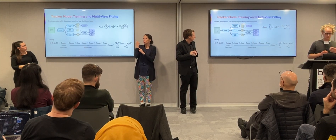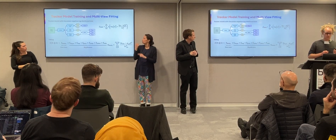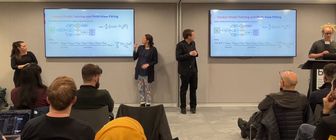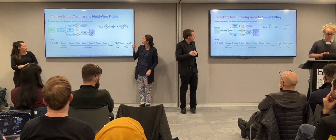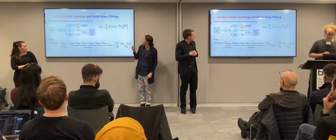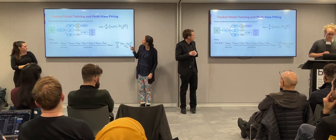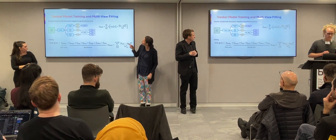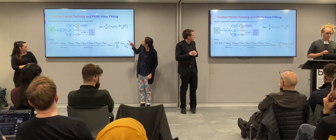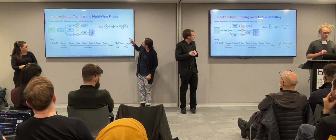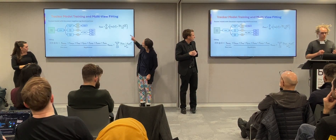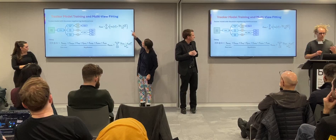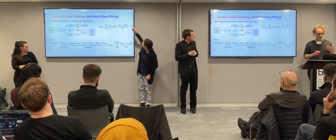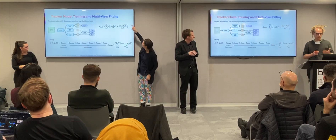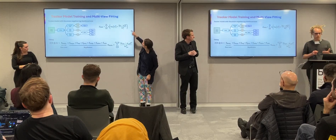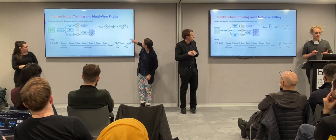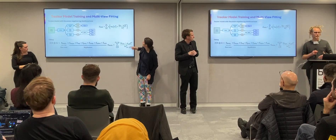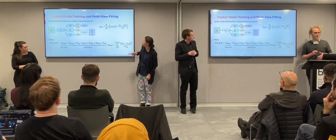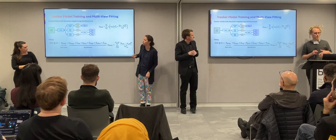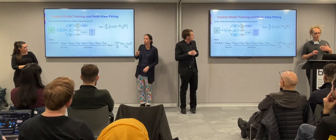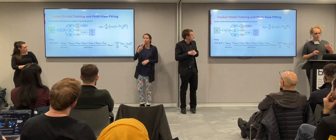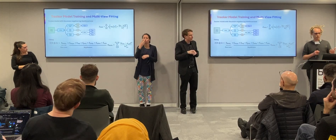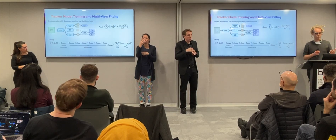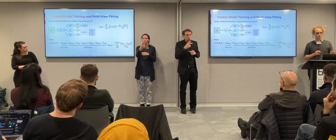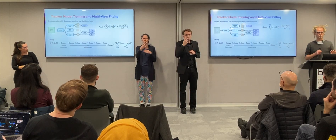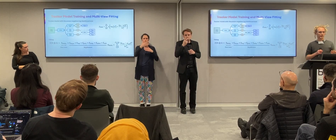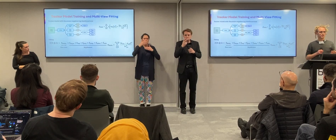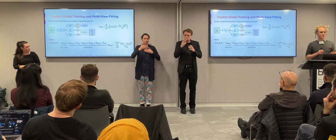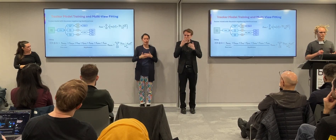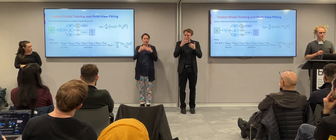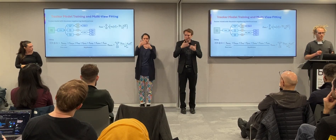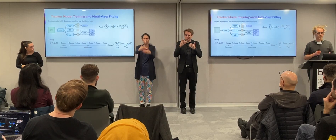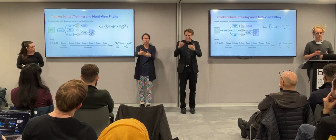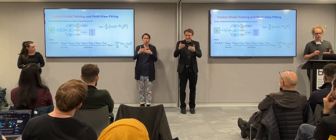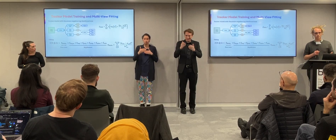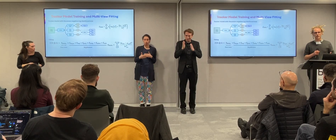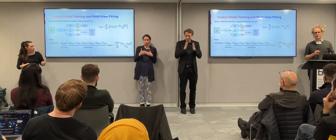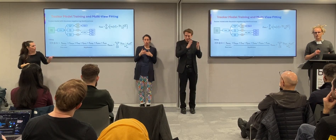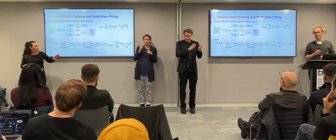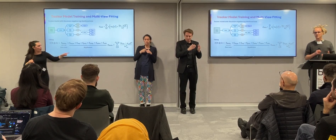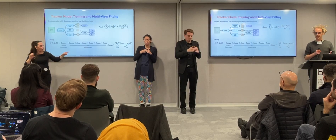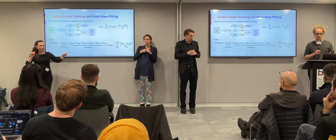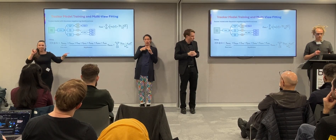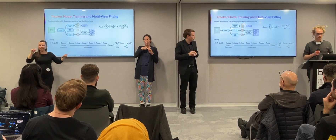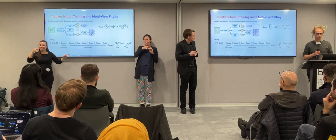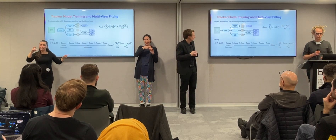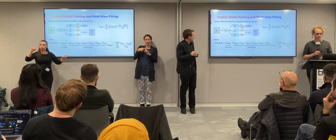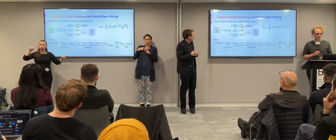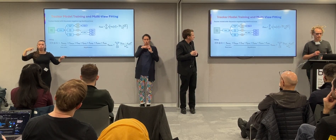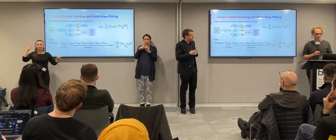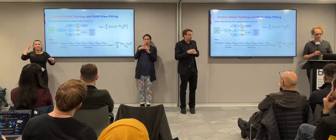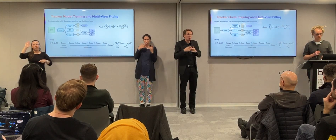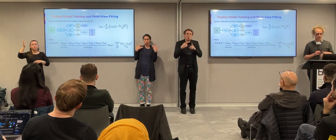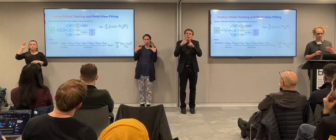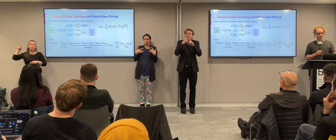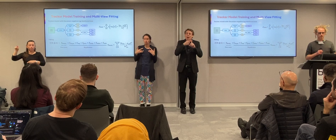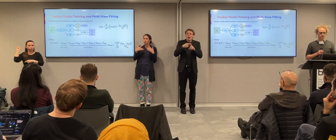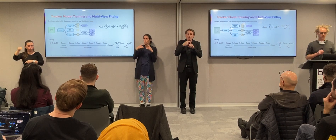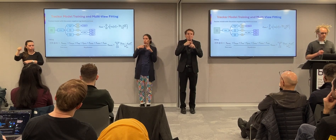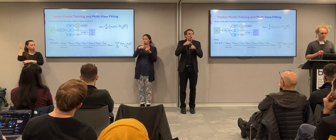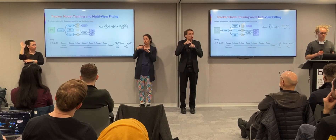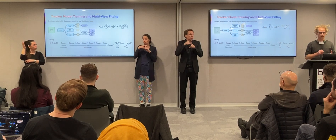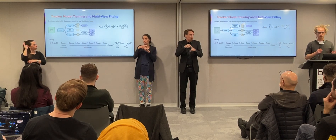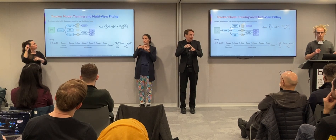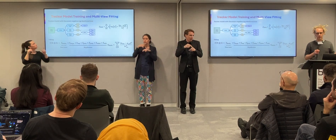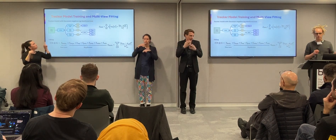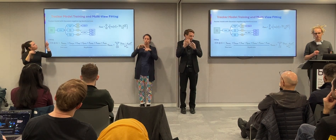It essentially has two stages, right? Like we first train the landmark tracker, a dense landmark tracker here that is based